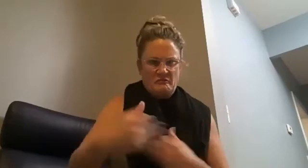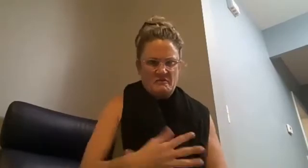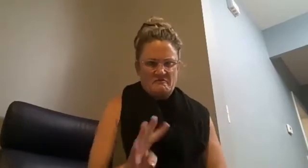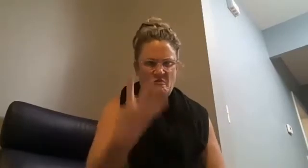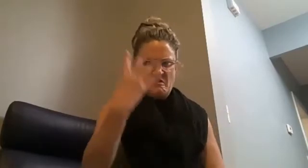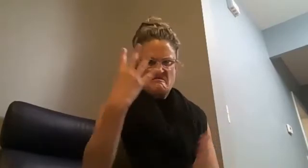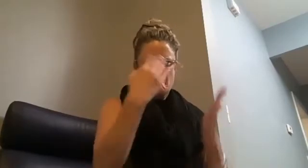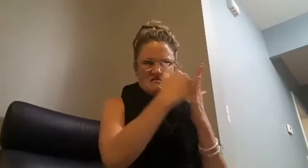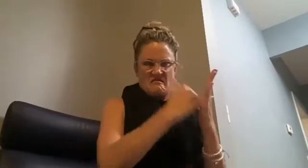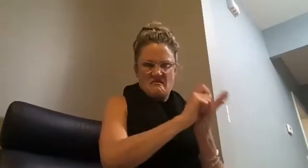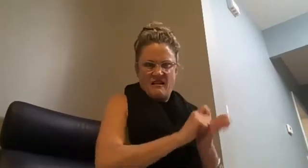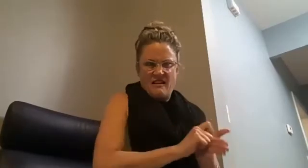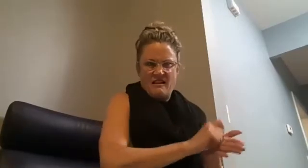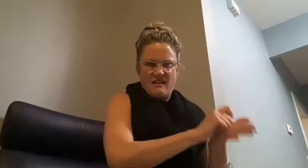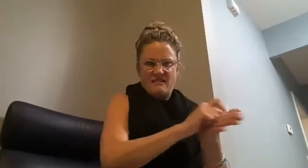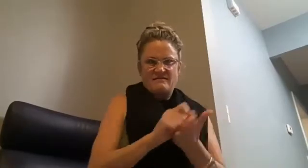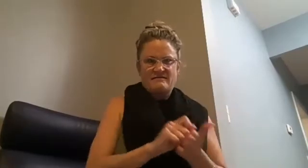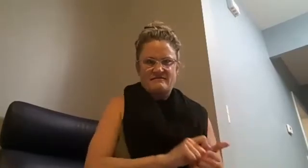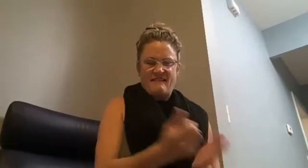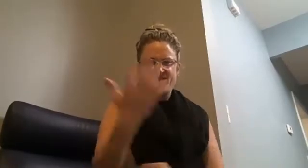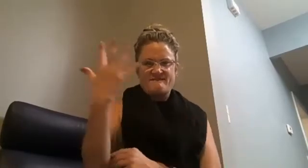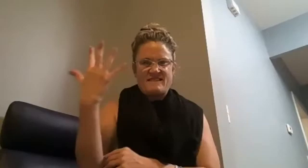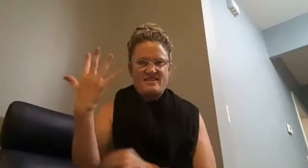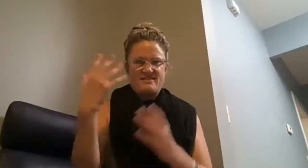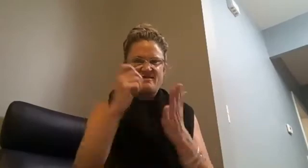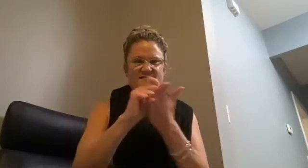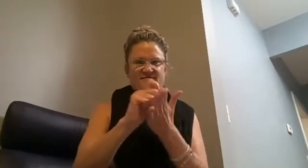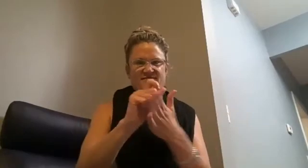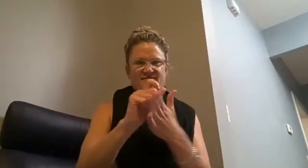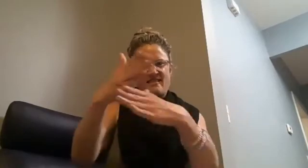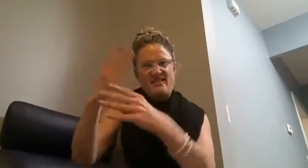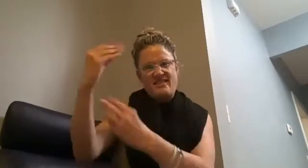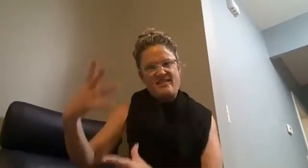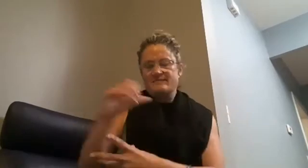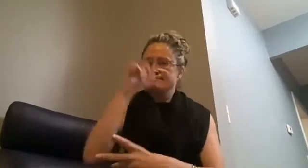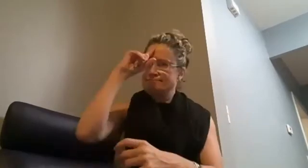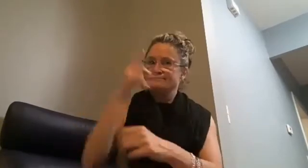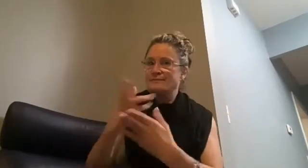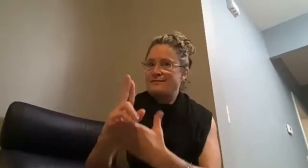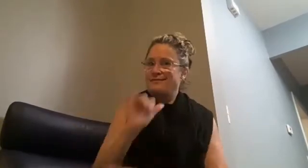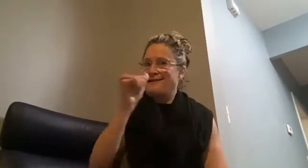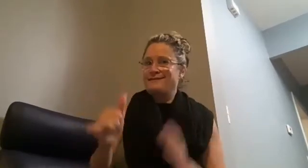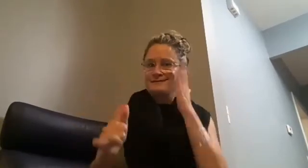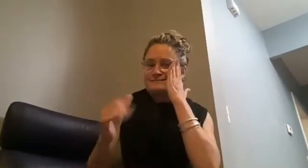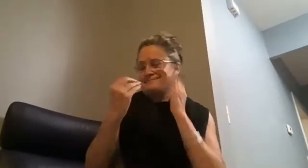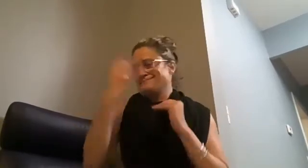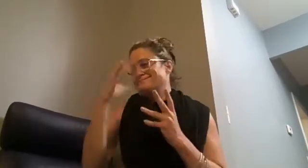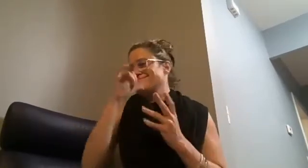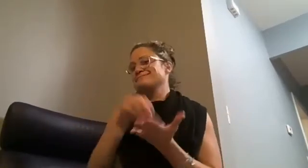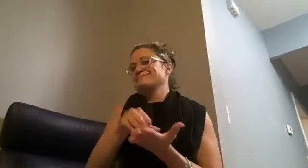and your 5th step? And I was like, no way, because I'm totally not going to tell the truth. So who cares if I'm writing this down? It's not like I'm going to like